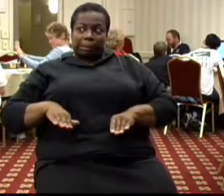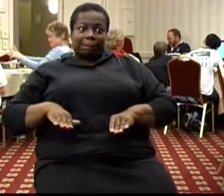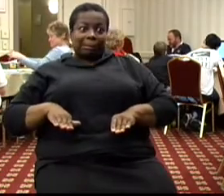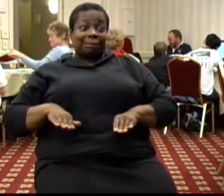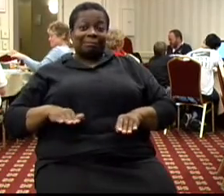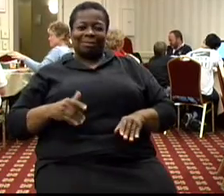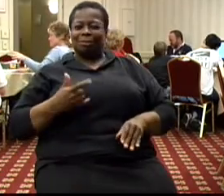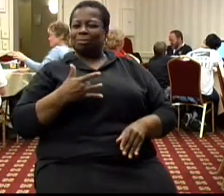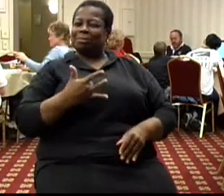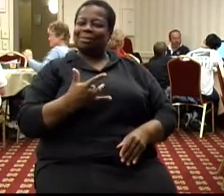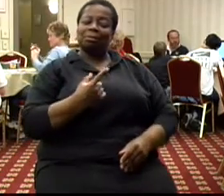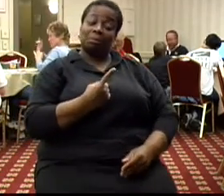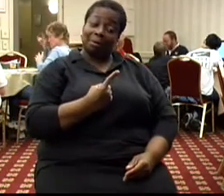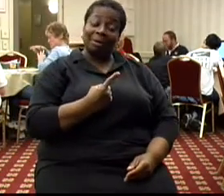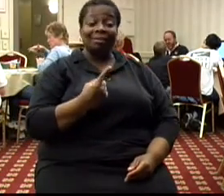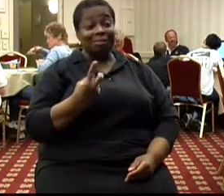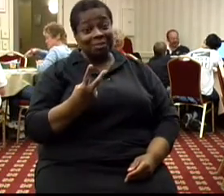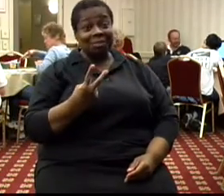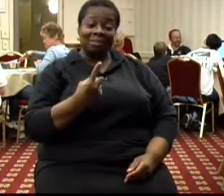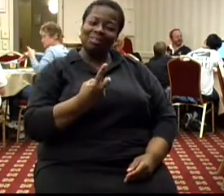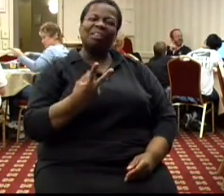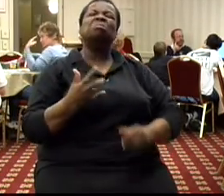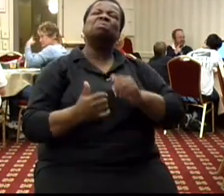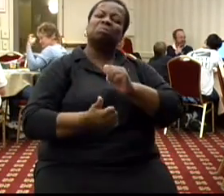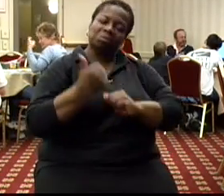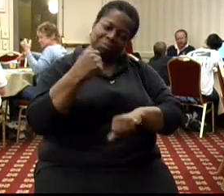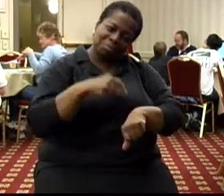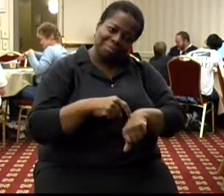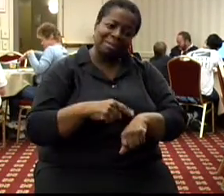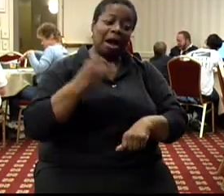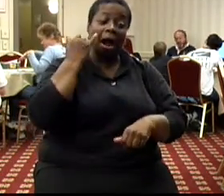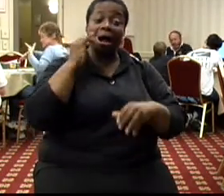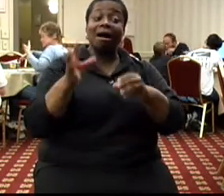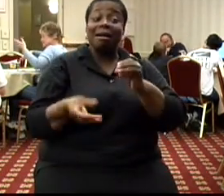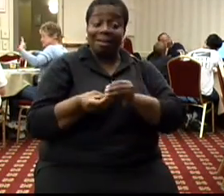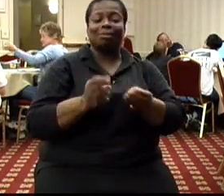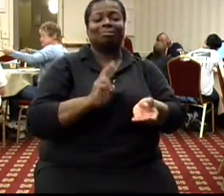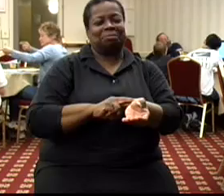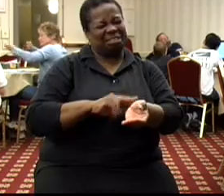As I've just demonstrated. So generally we would use the rhythm of 1, 2, 1, 2, 3.